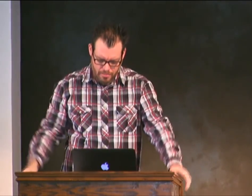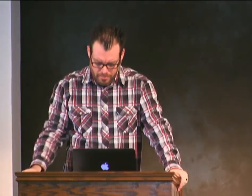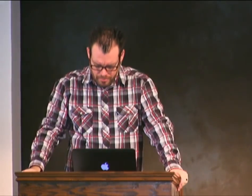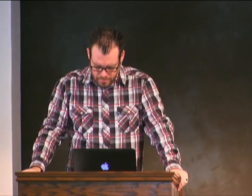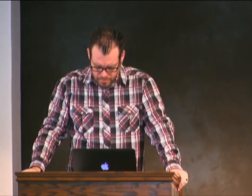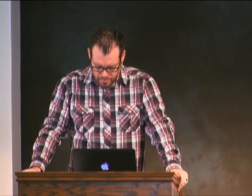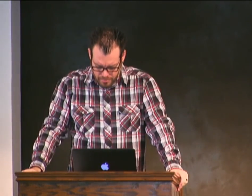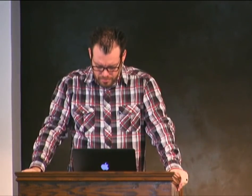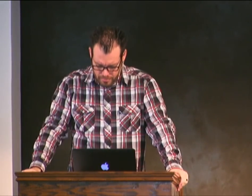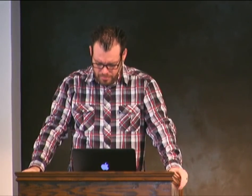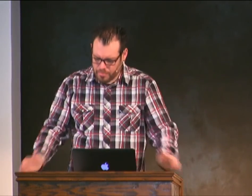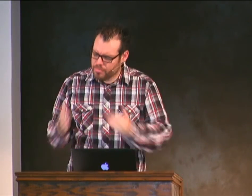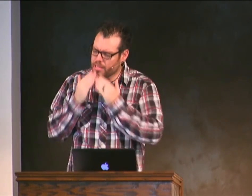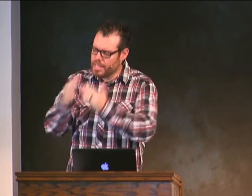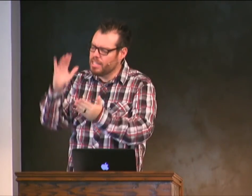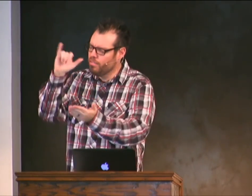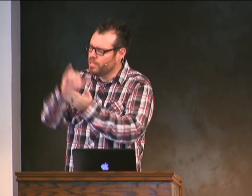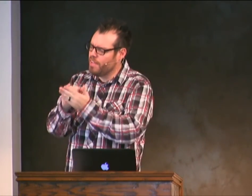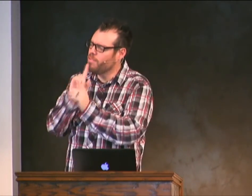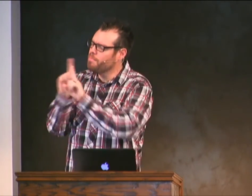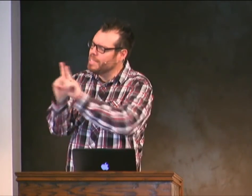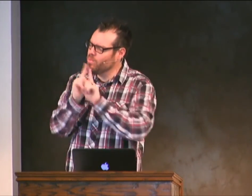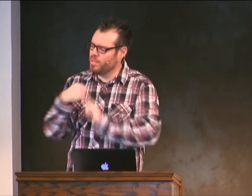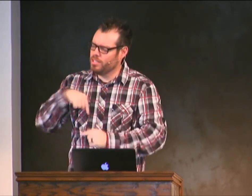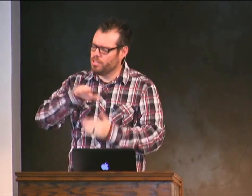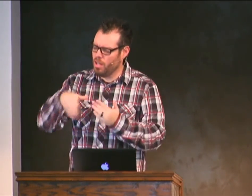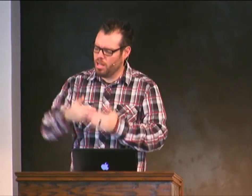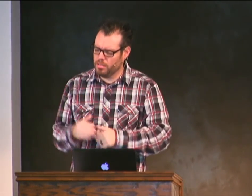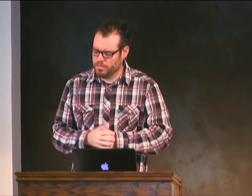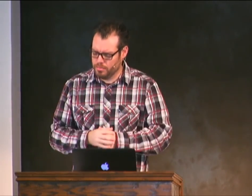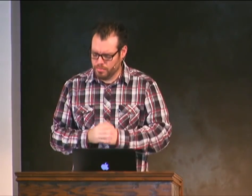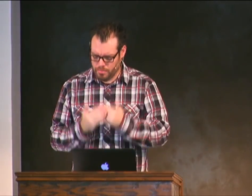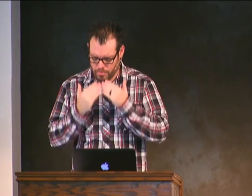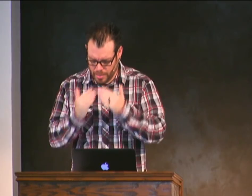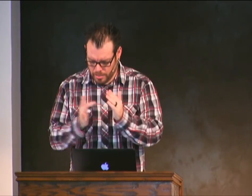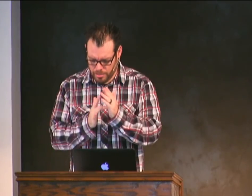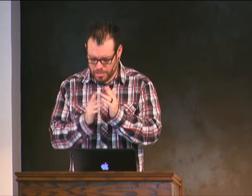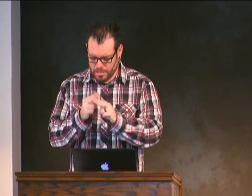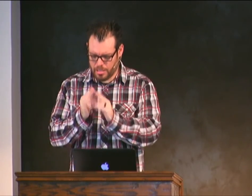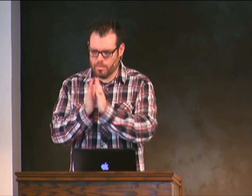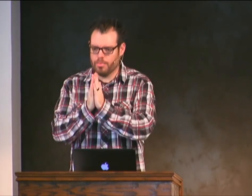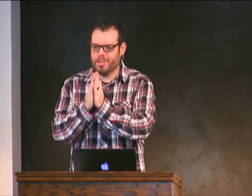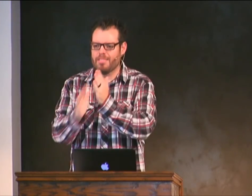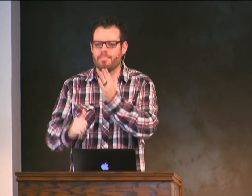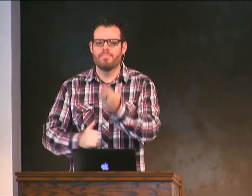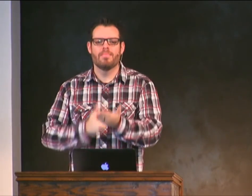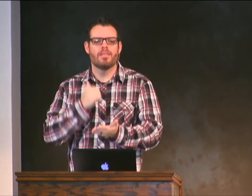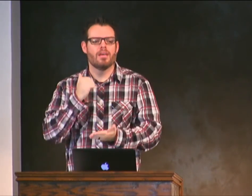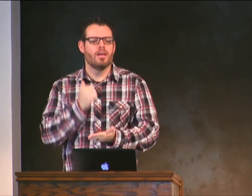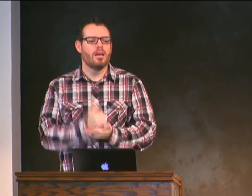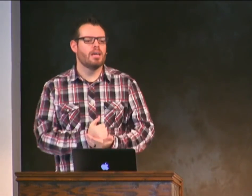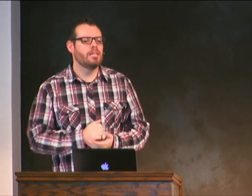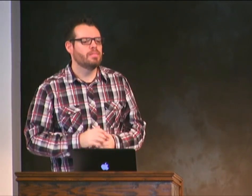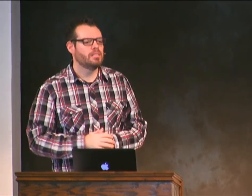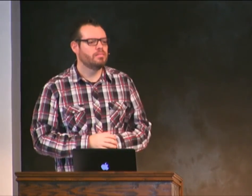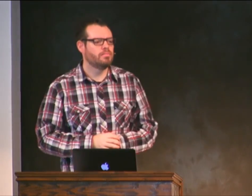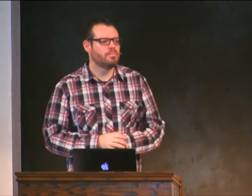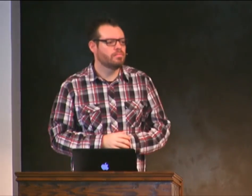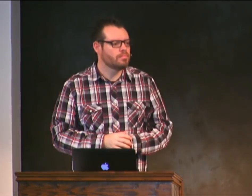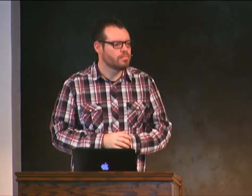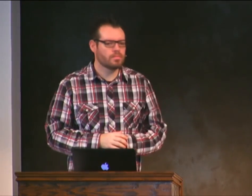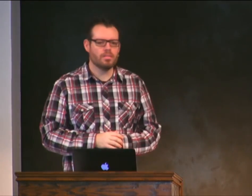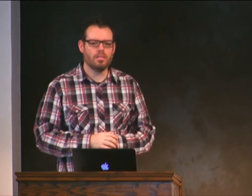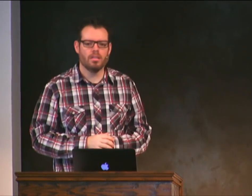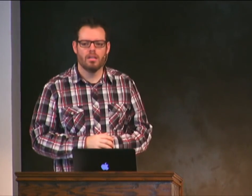giant. I thank you for that, for being with us all. Thank you. In Jesus' name we pray. Amen.